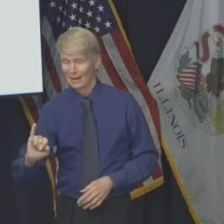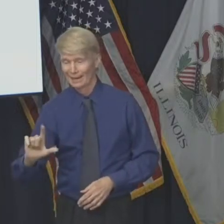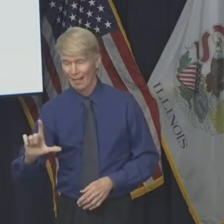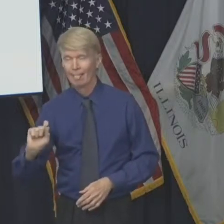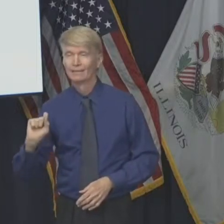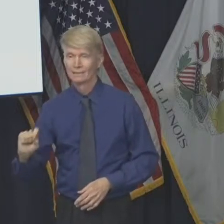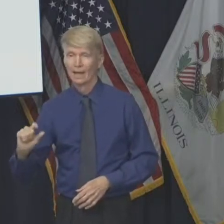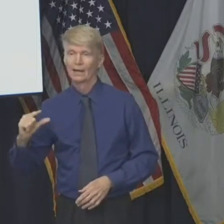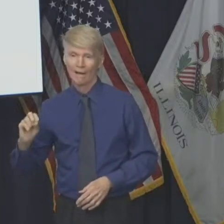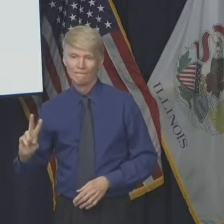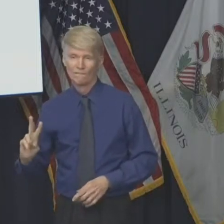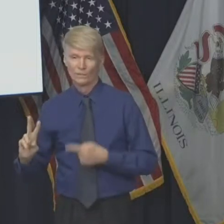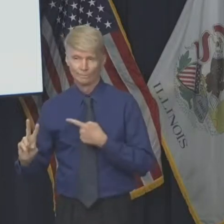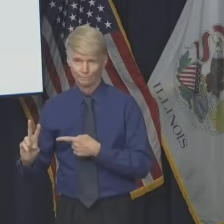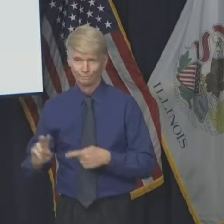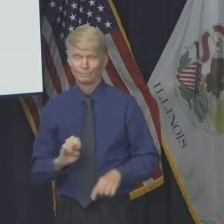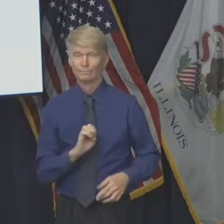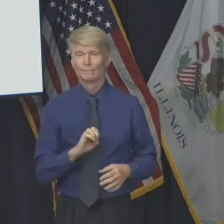www.elections.il.gov,